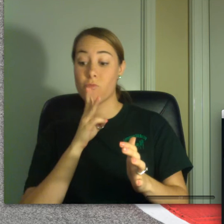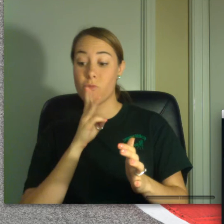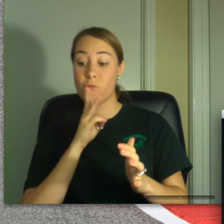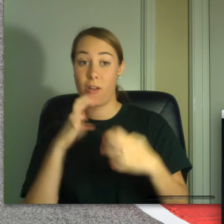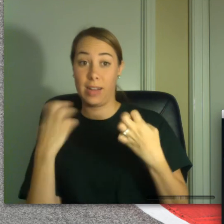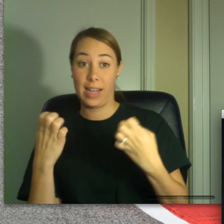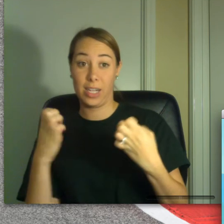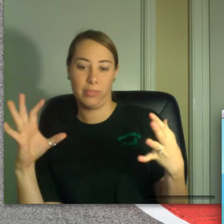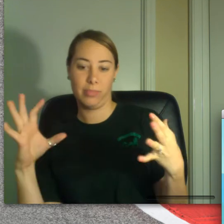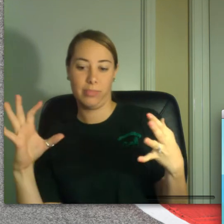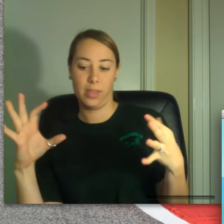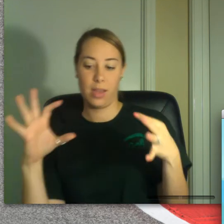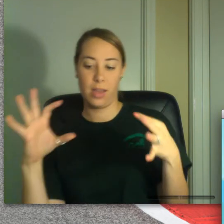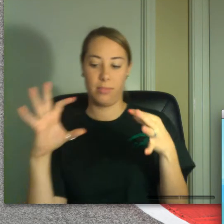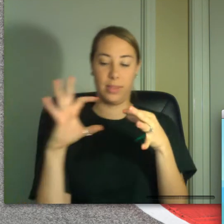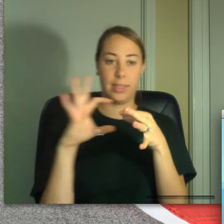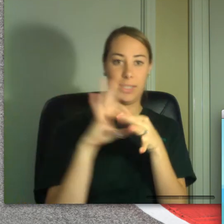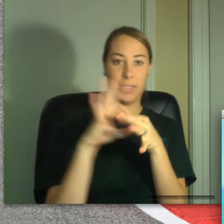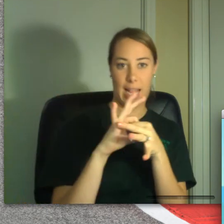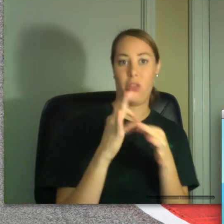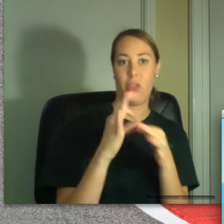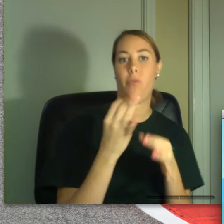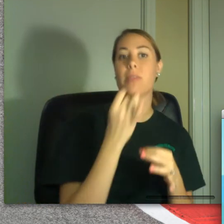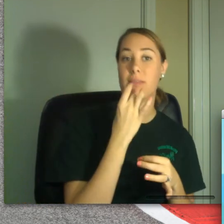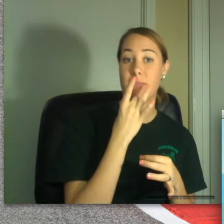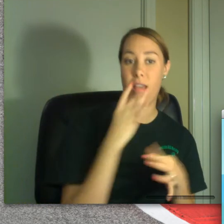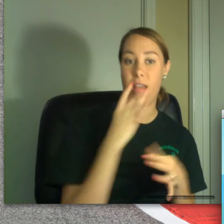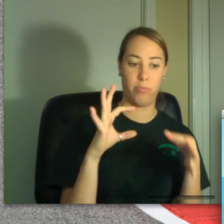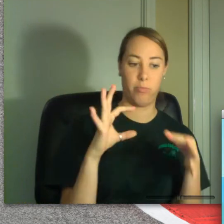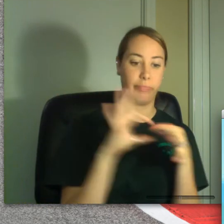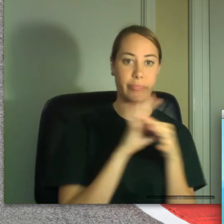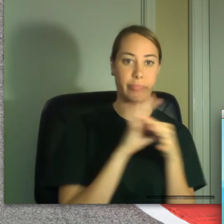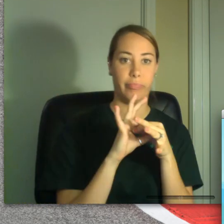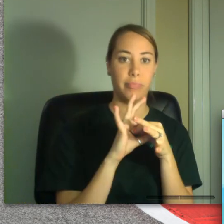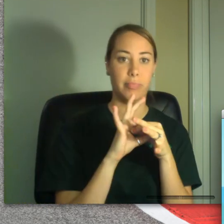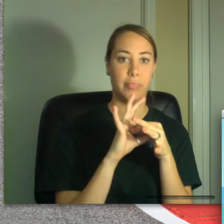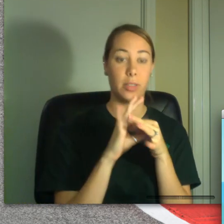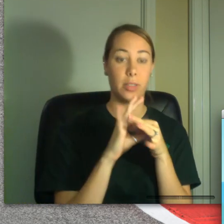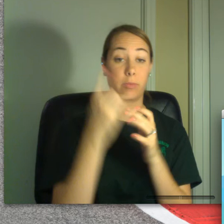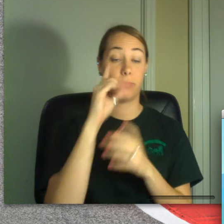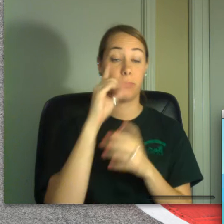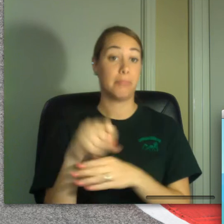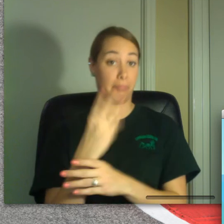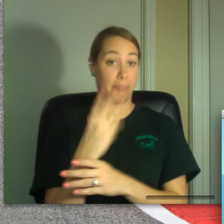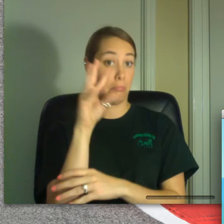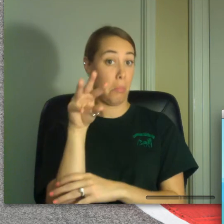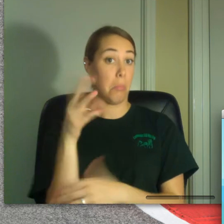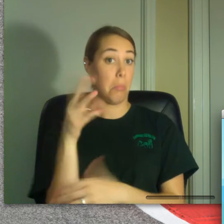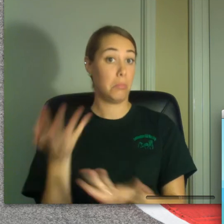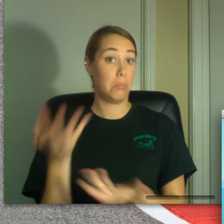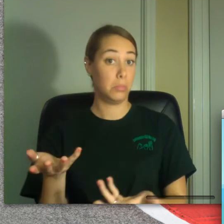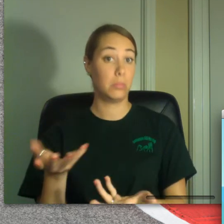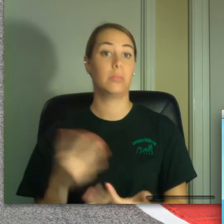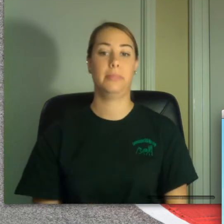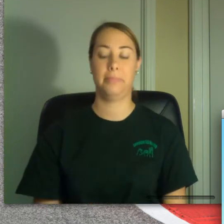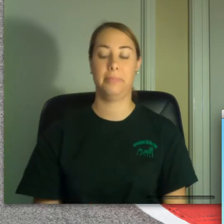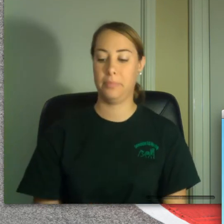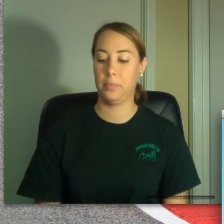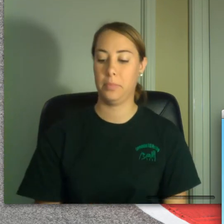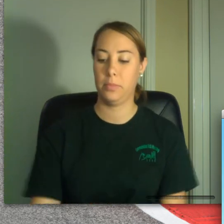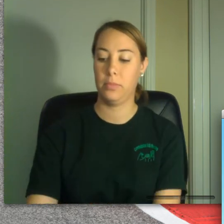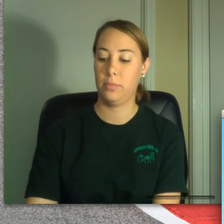carbon dioxide. Underwater photosynthesis takes place at a slower pace than the normal photosynthesis. This